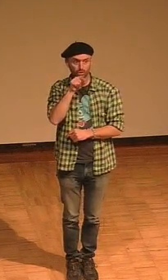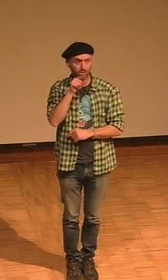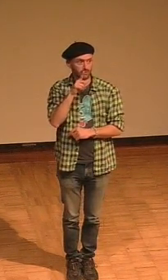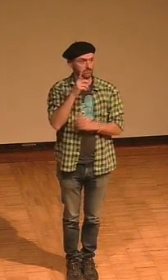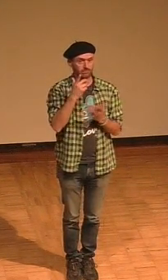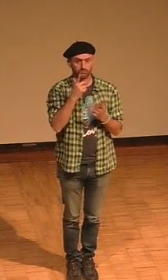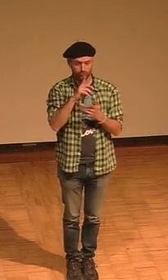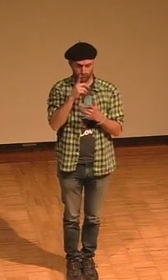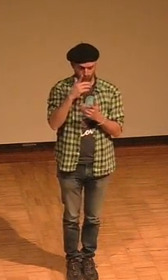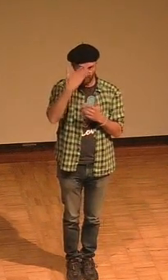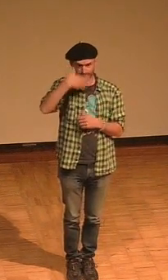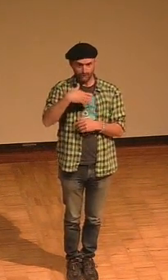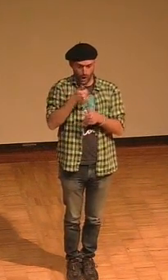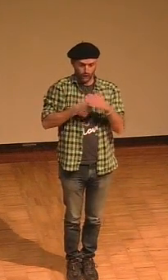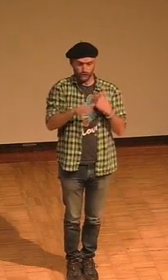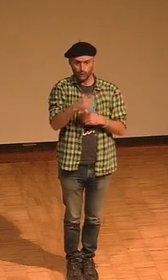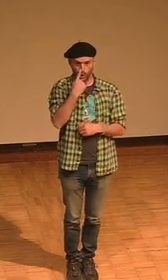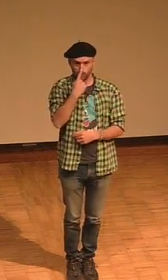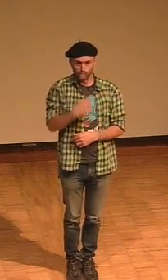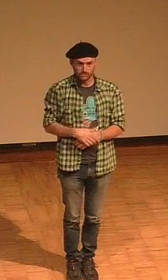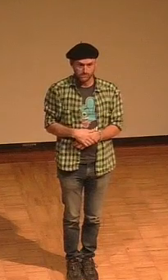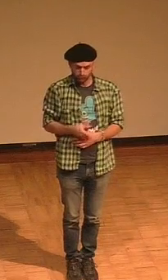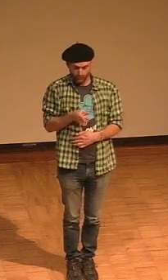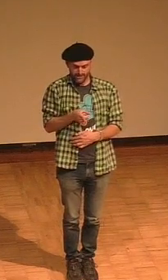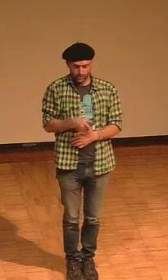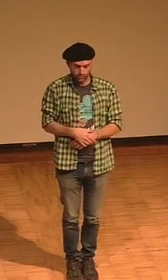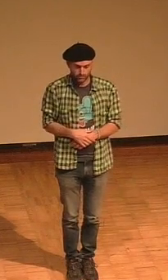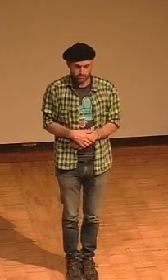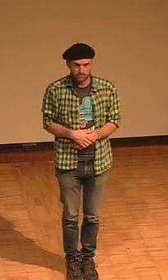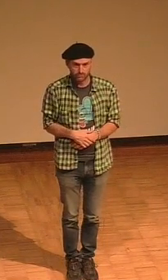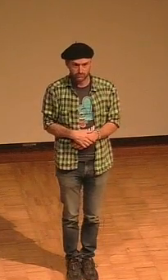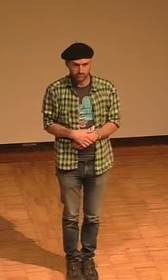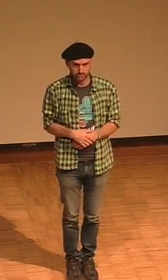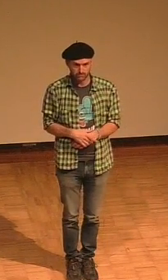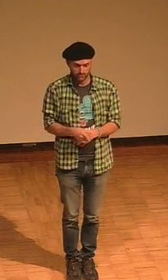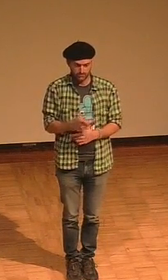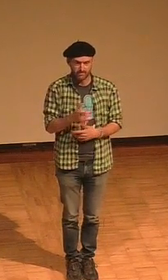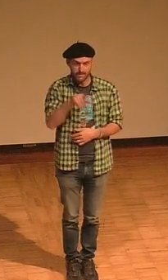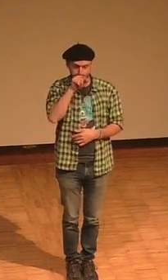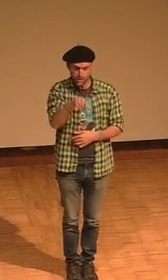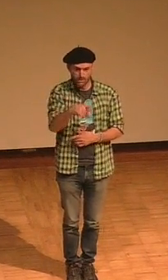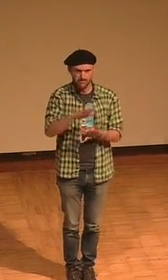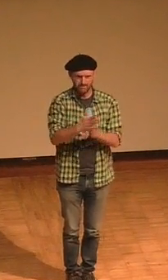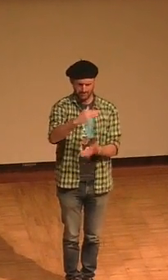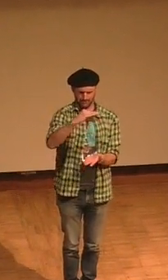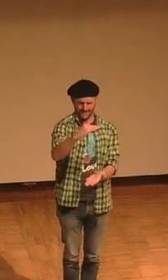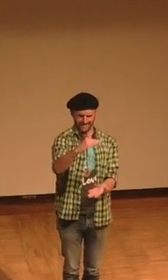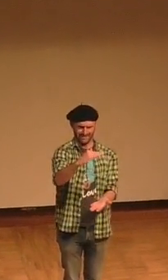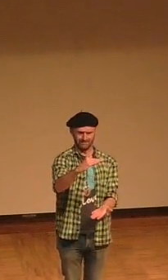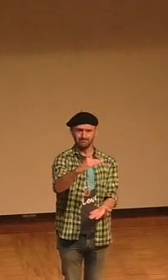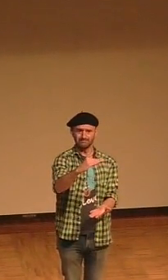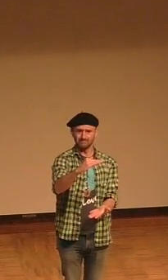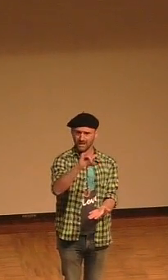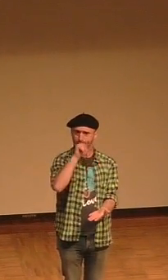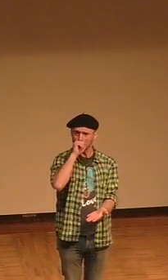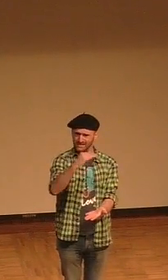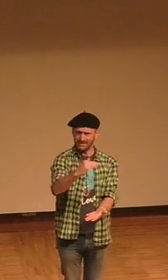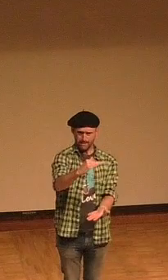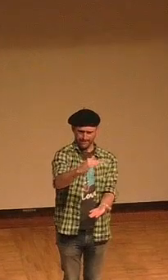see a bird. You're just in front of the, it's in front of your nose, and the bird becomes big because